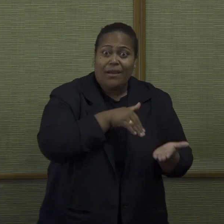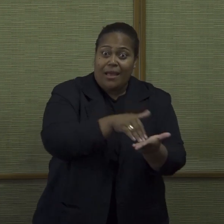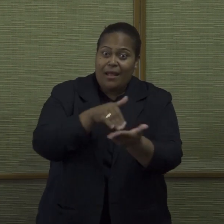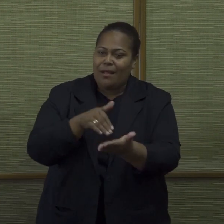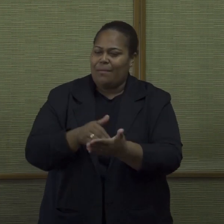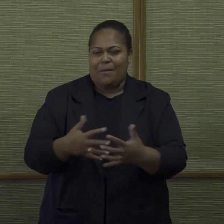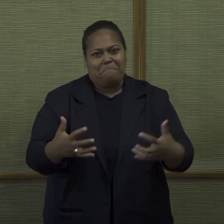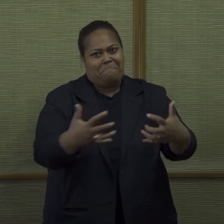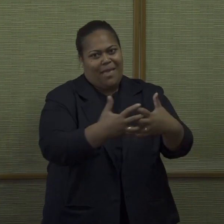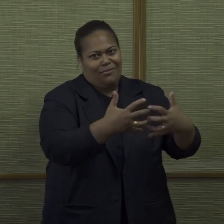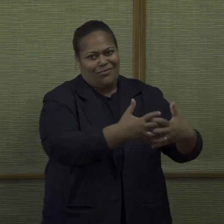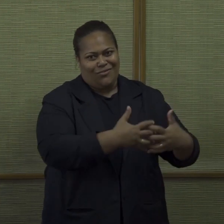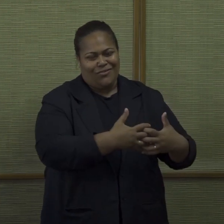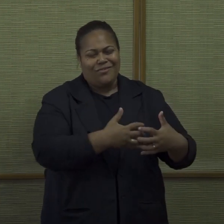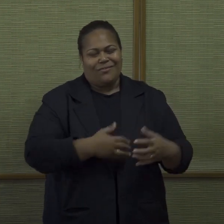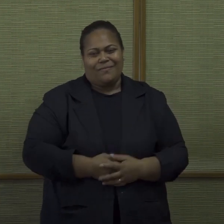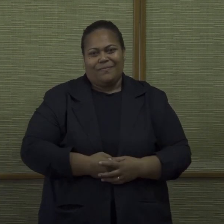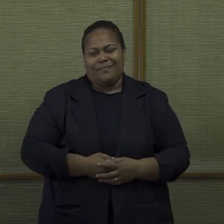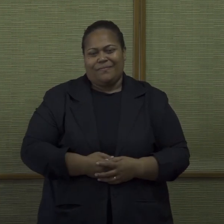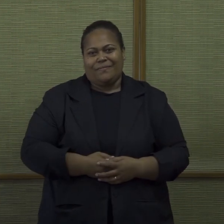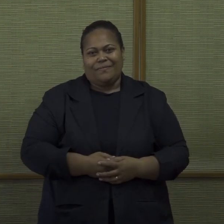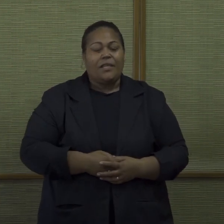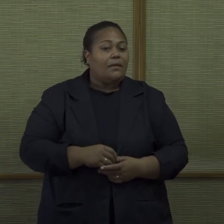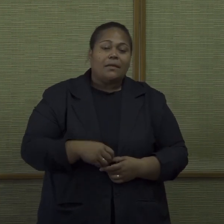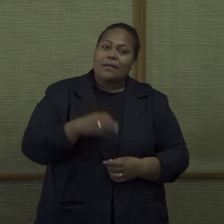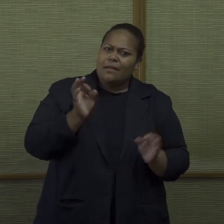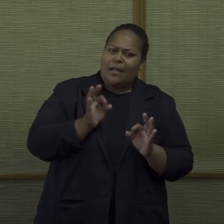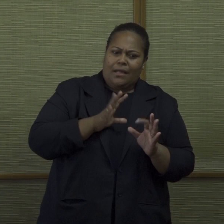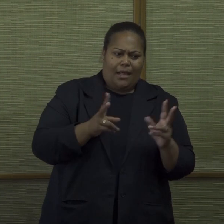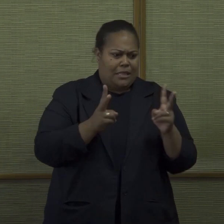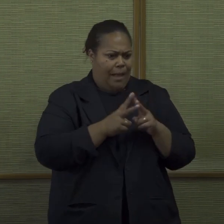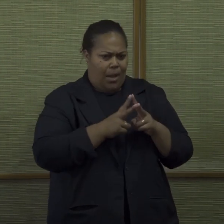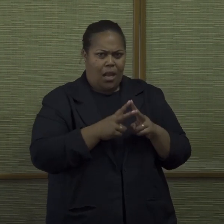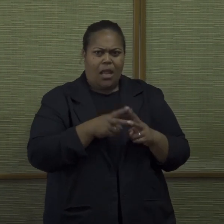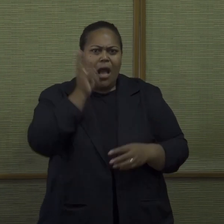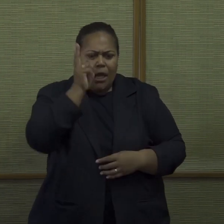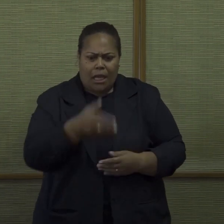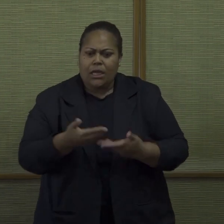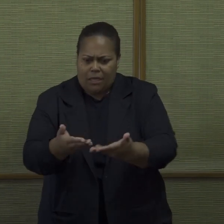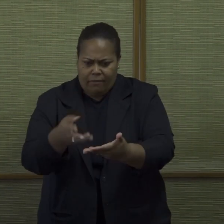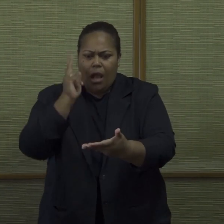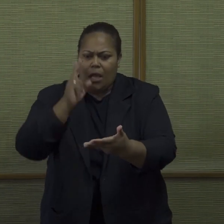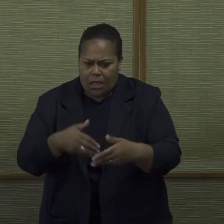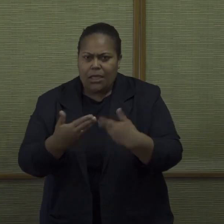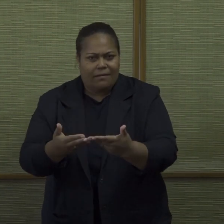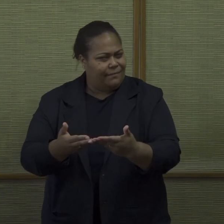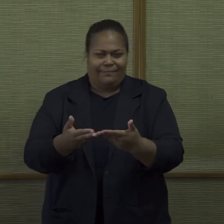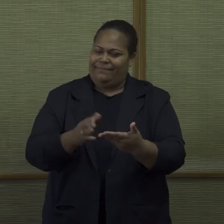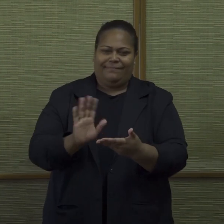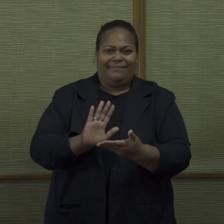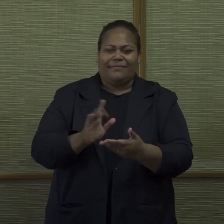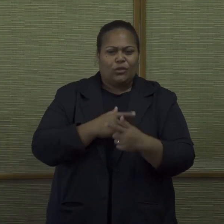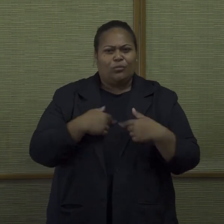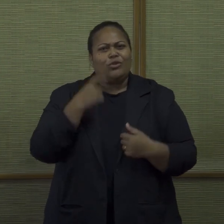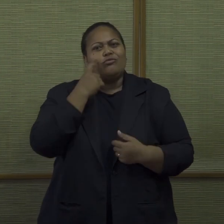and are shared accordingly, and that there's no double dipping when it comes to assistance. So we're trying to